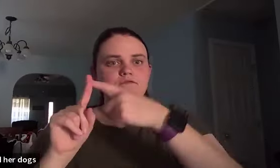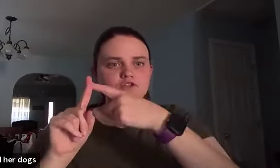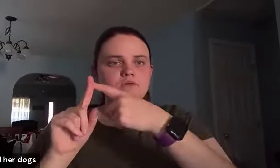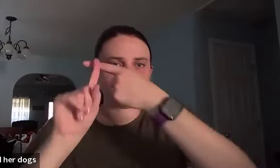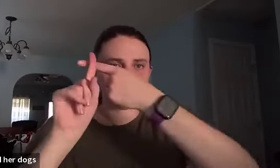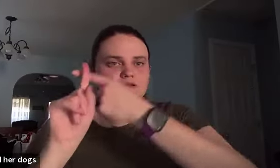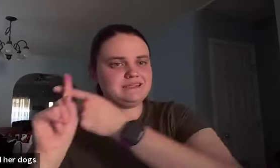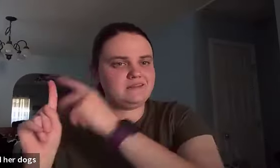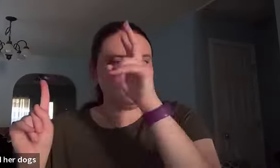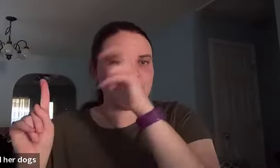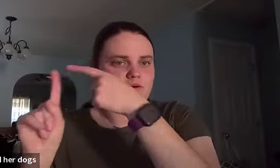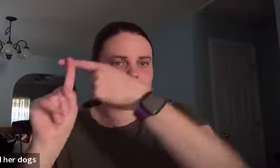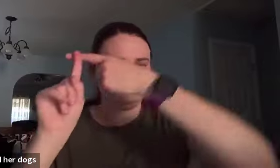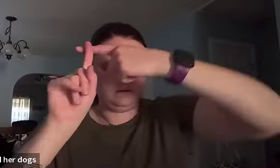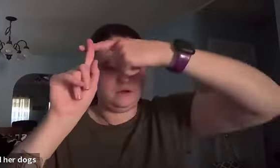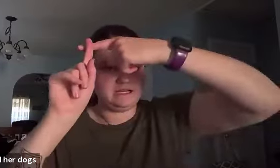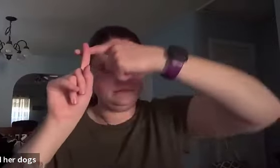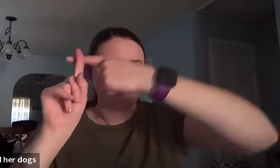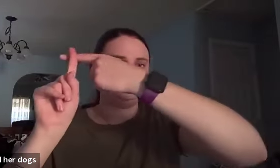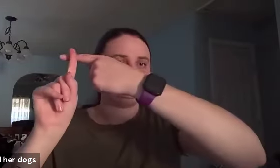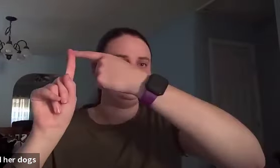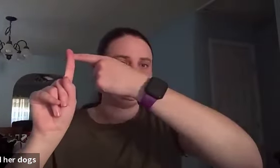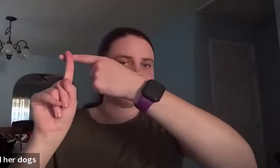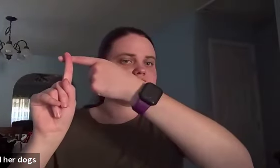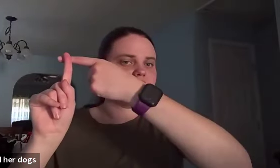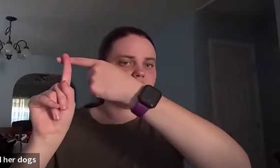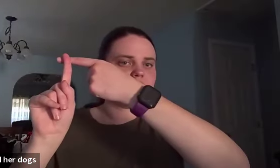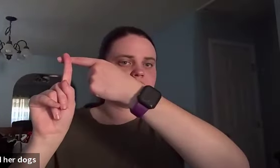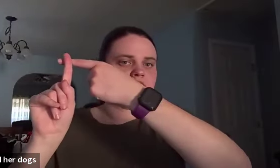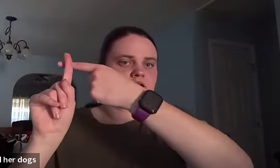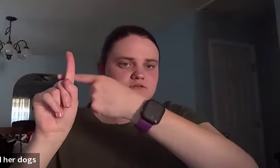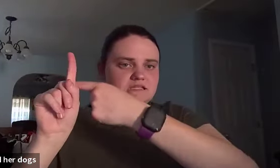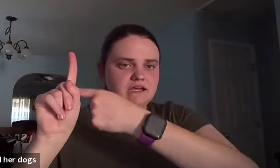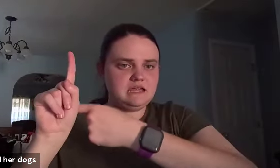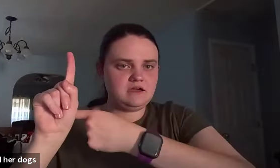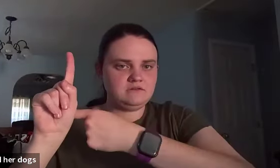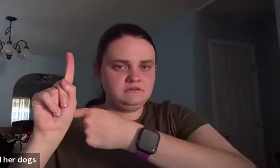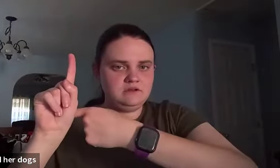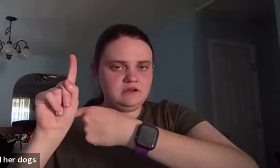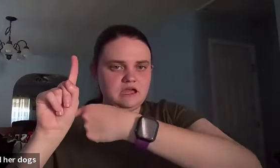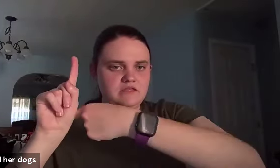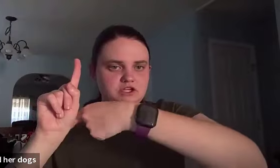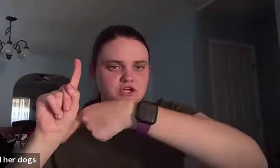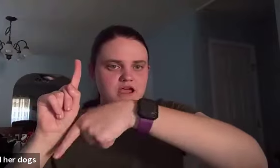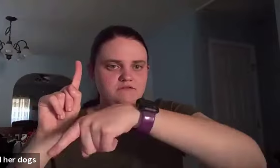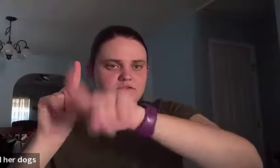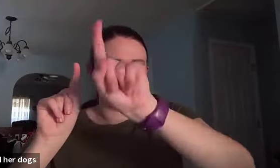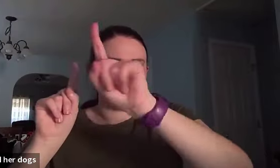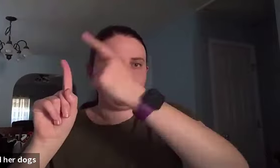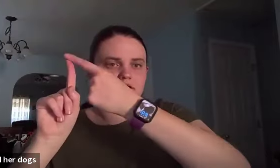The first one I'm going to show you is kind of the other one, the one I typically do. So you set up, you slide down, and then you're going to have your finger go out